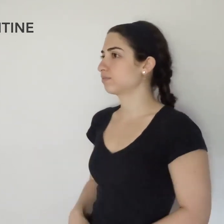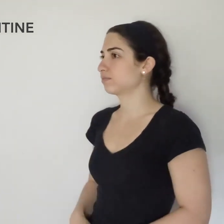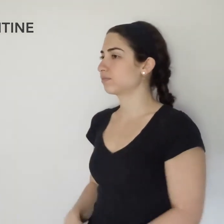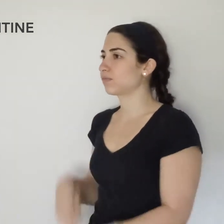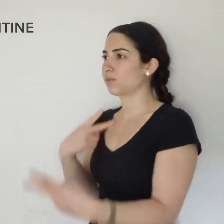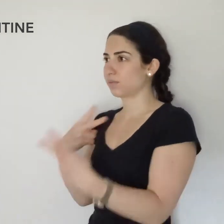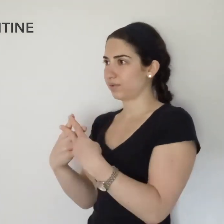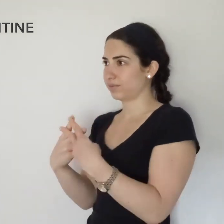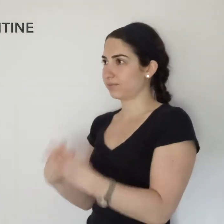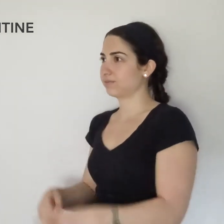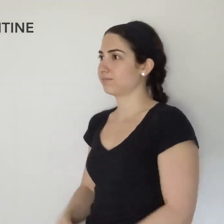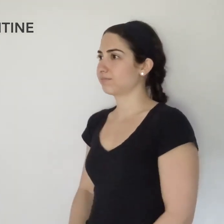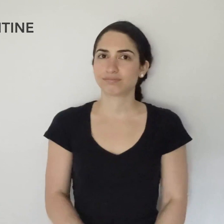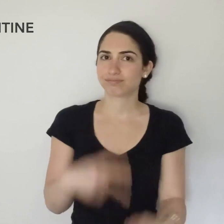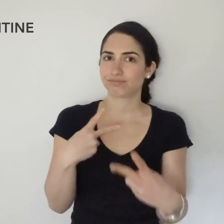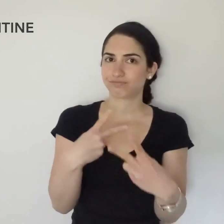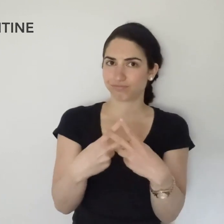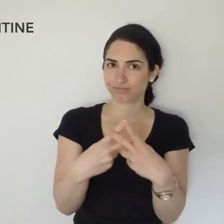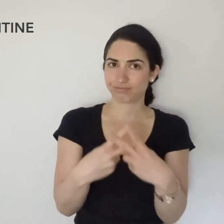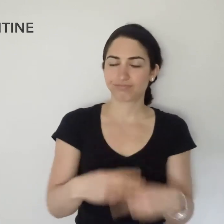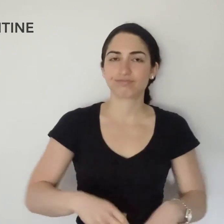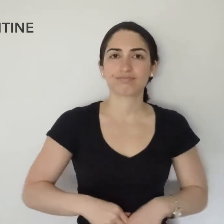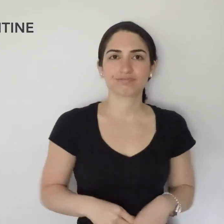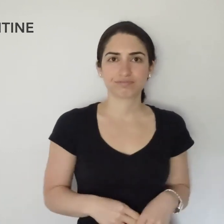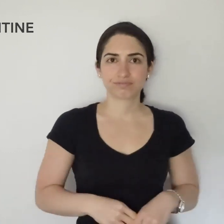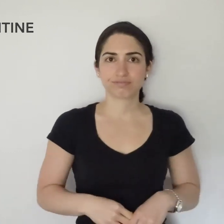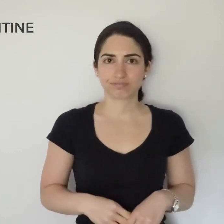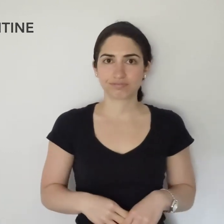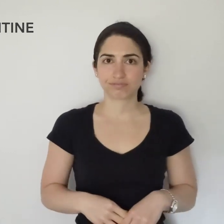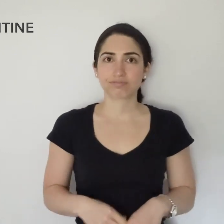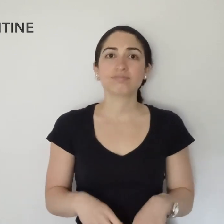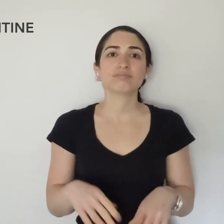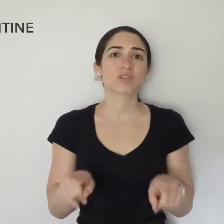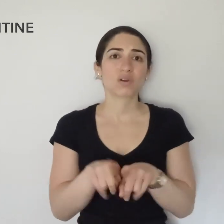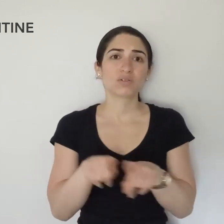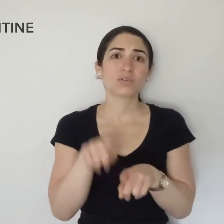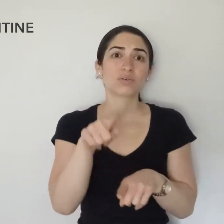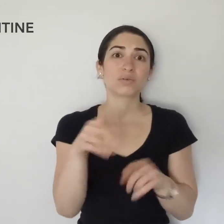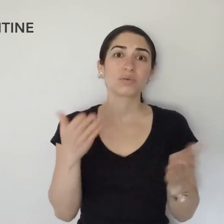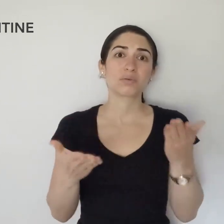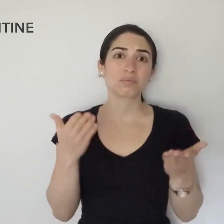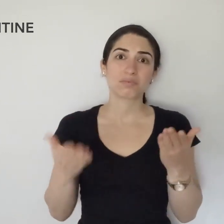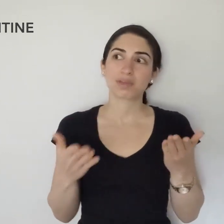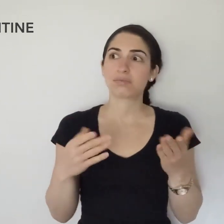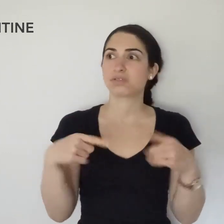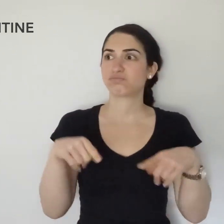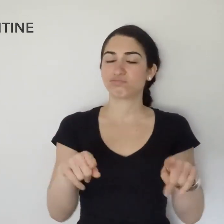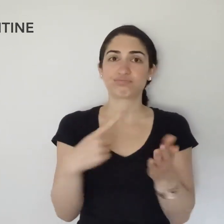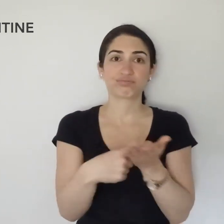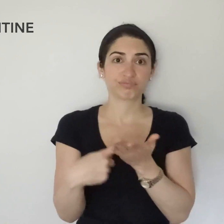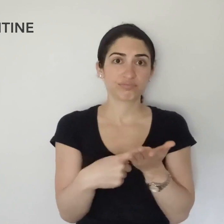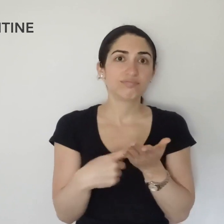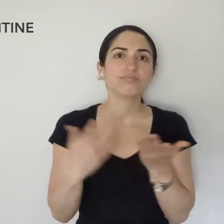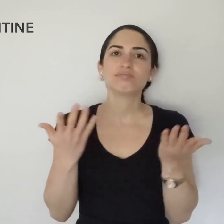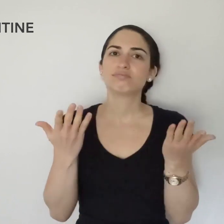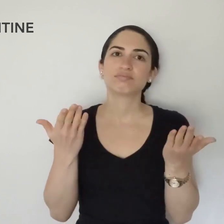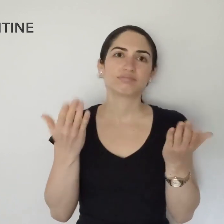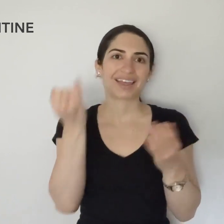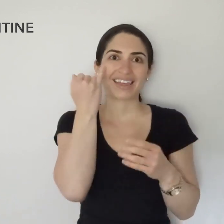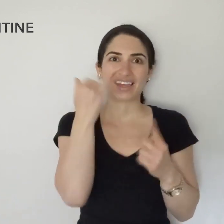Quarantine. You also may see during conversation,